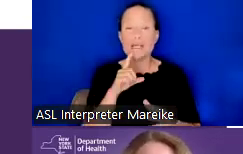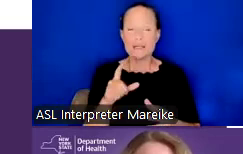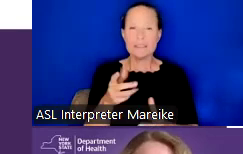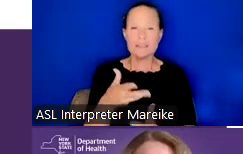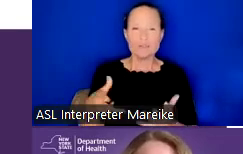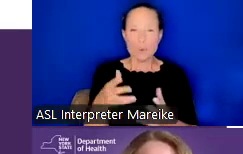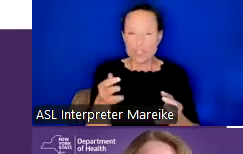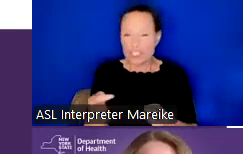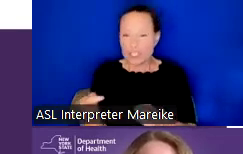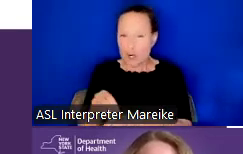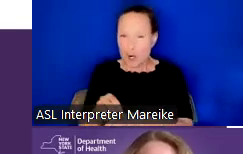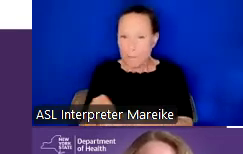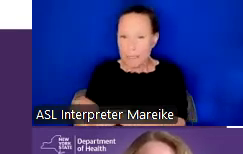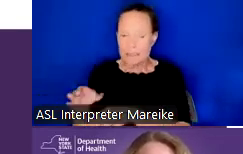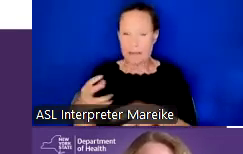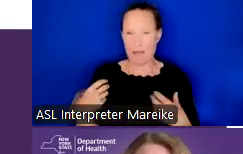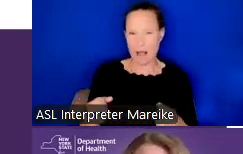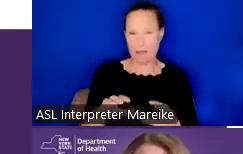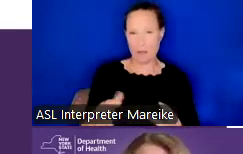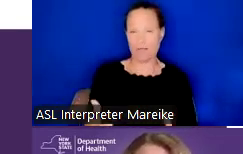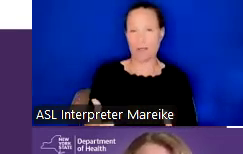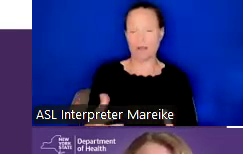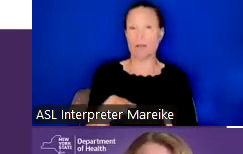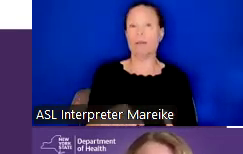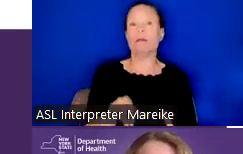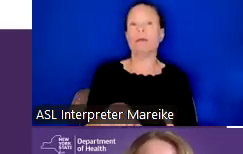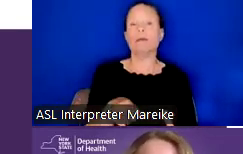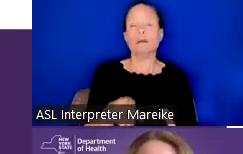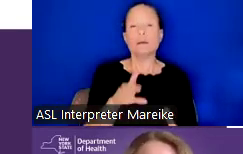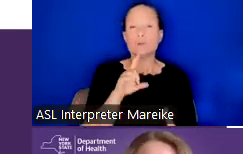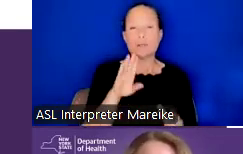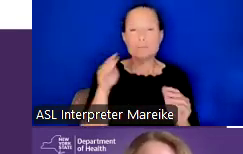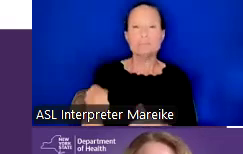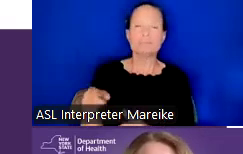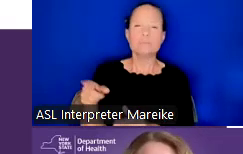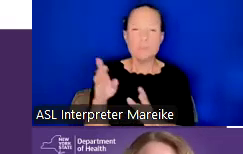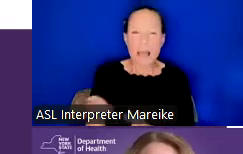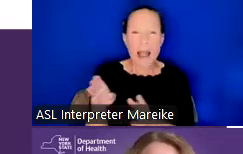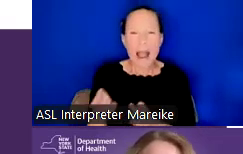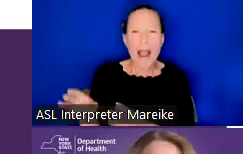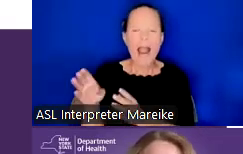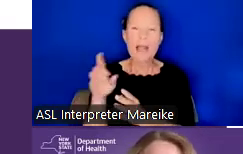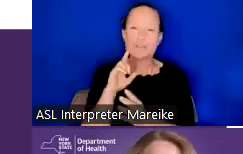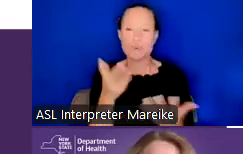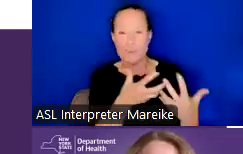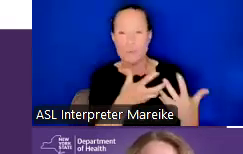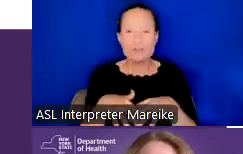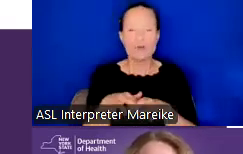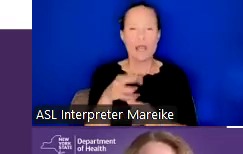Health unit. And that unit is working really with, historically, with plans to integrate social